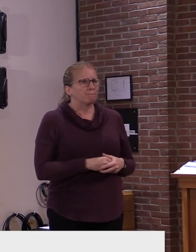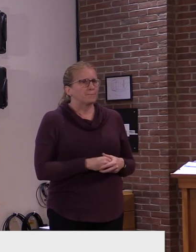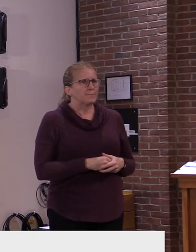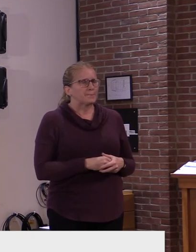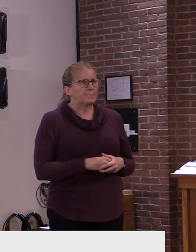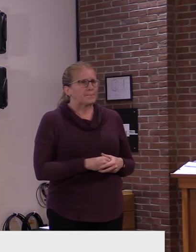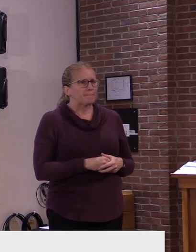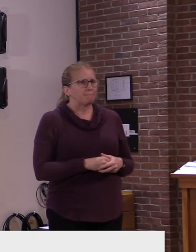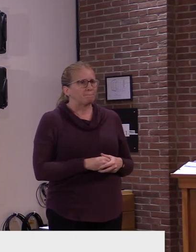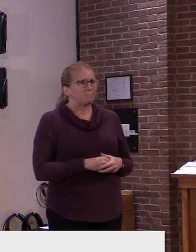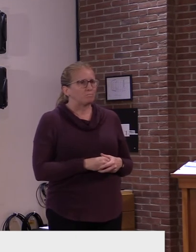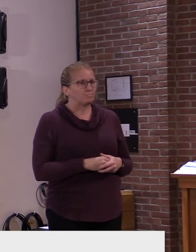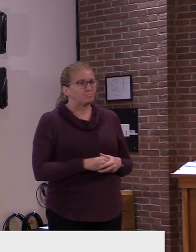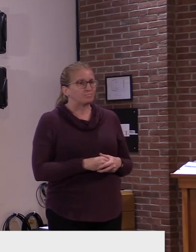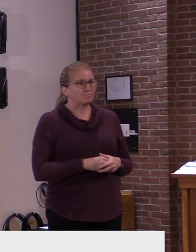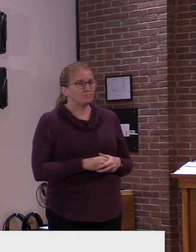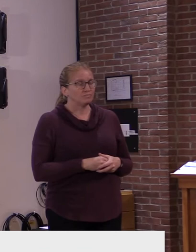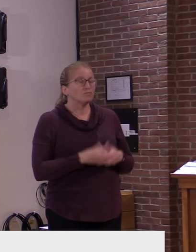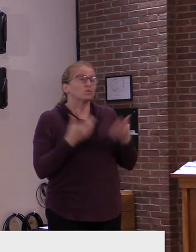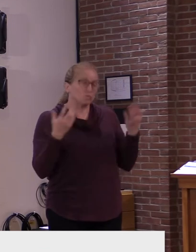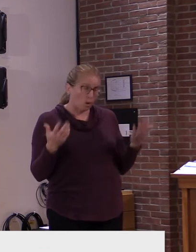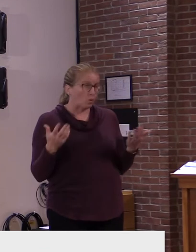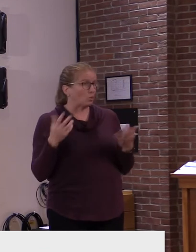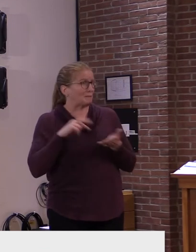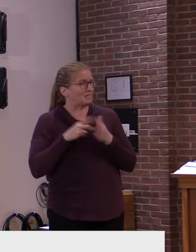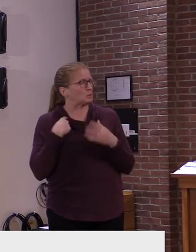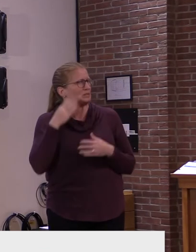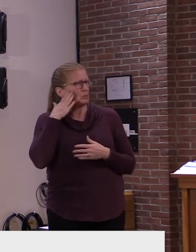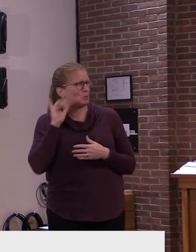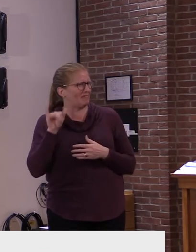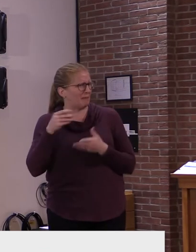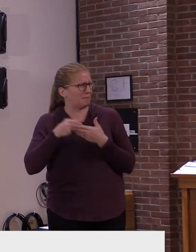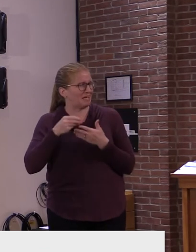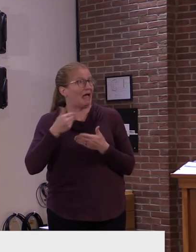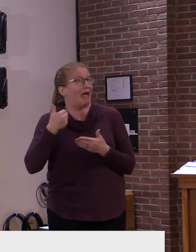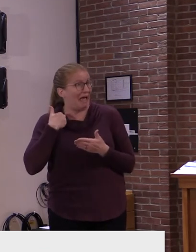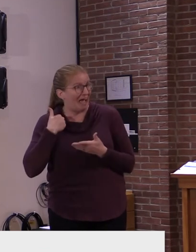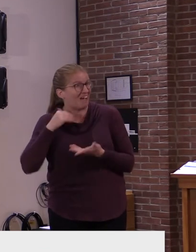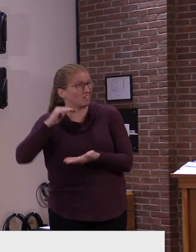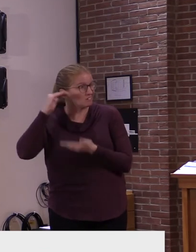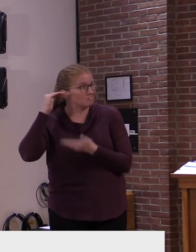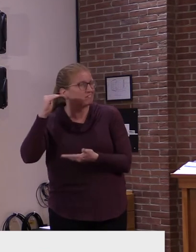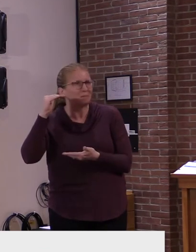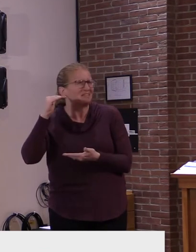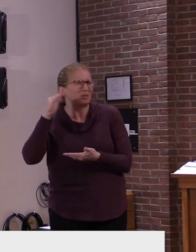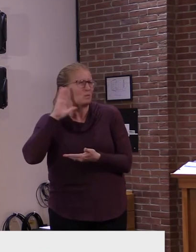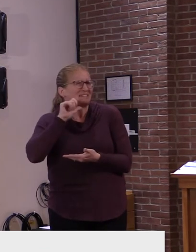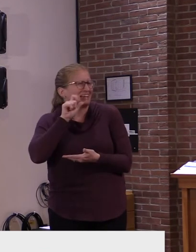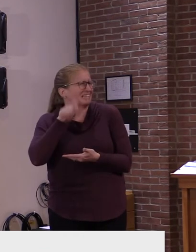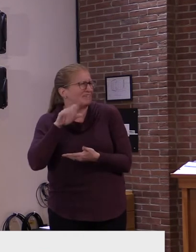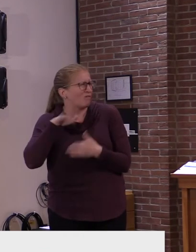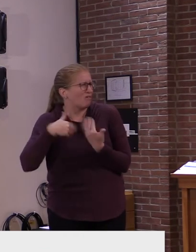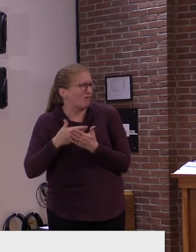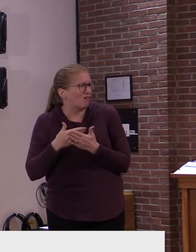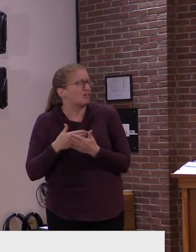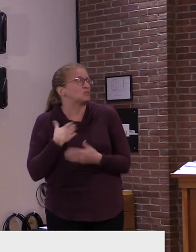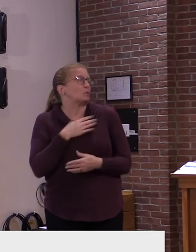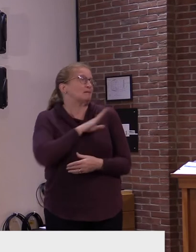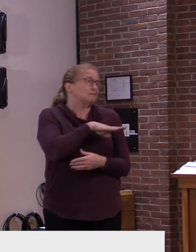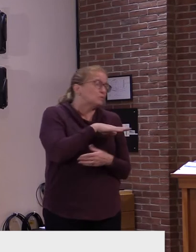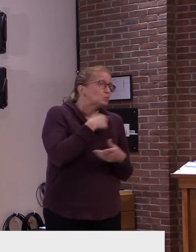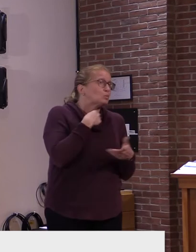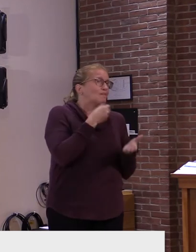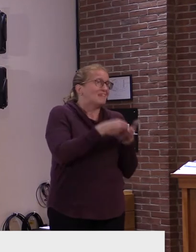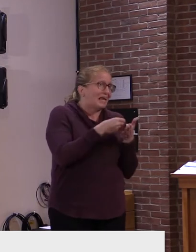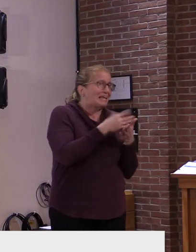you know we went to finance and management and said this money can be reallocated and as uh you've mentioned